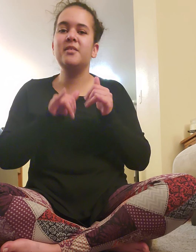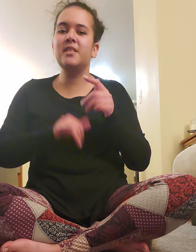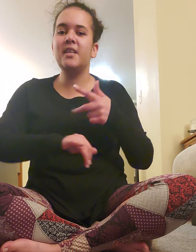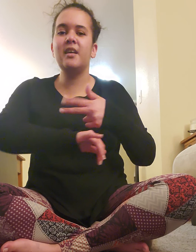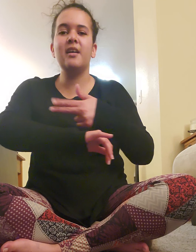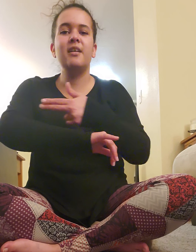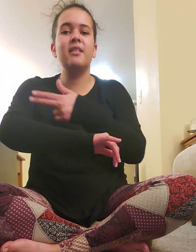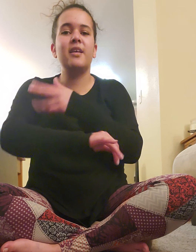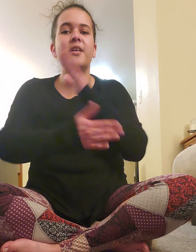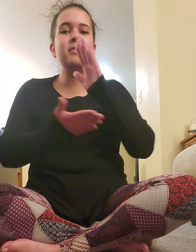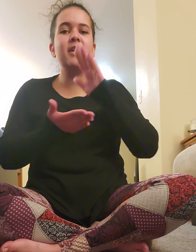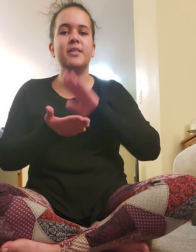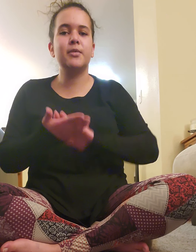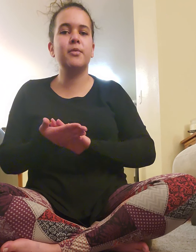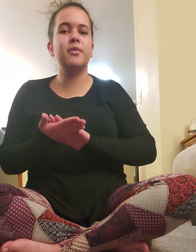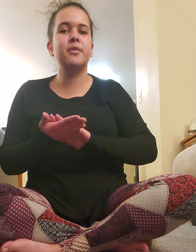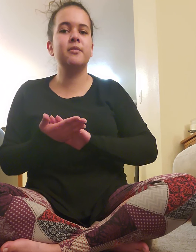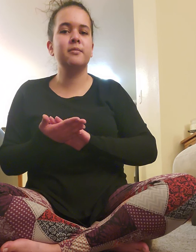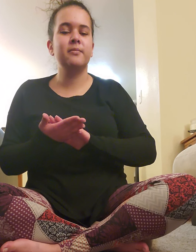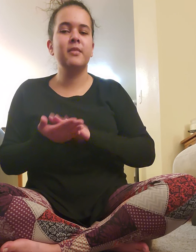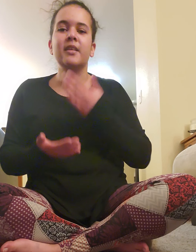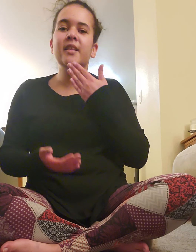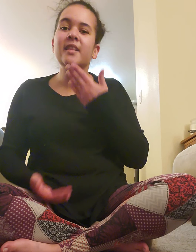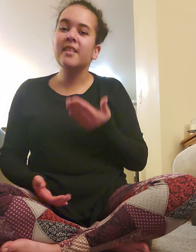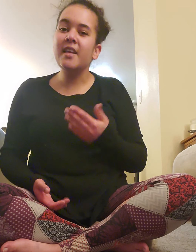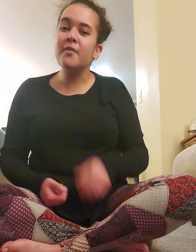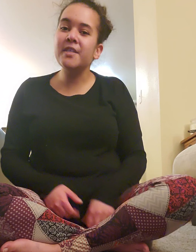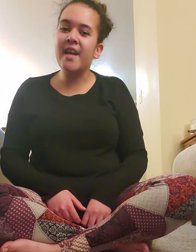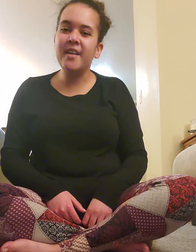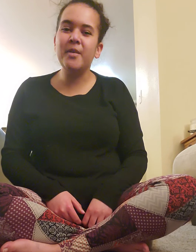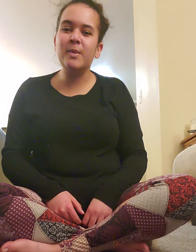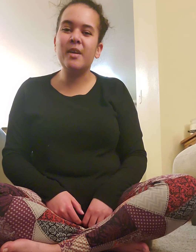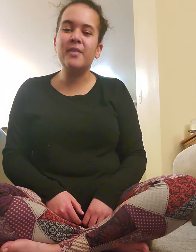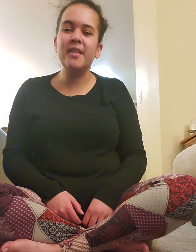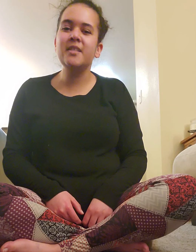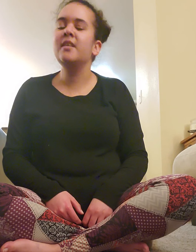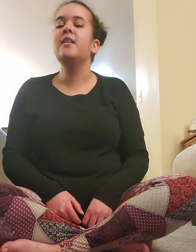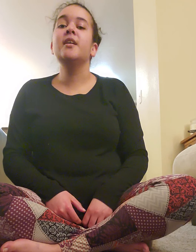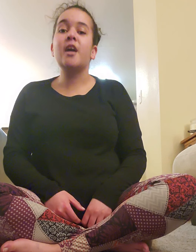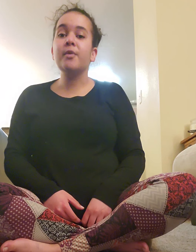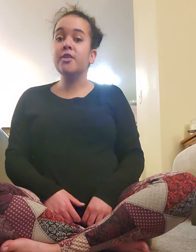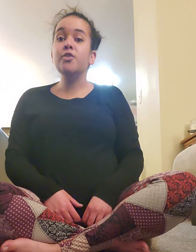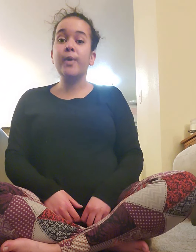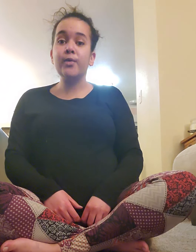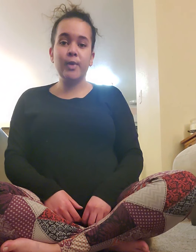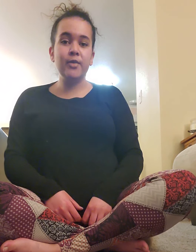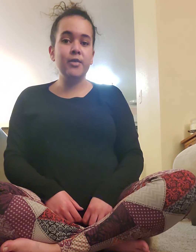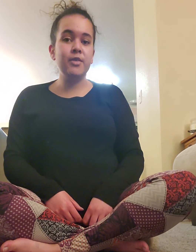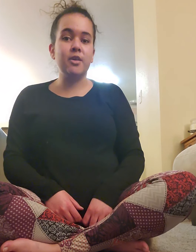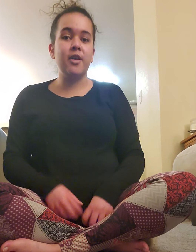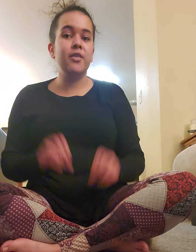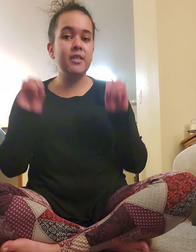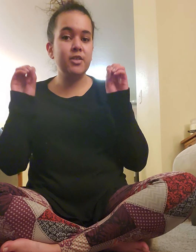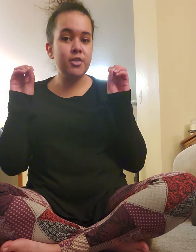see a lamb at school. Thank you for signing with me, my friends. Now we're gonna do Twinkle Twinkle Little Star. Can you guys get your stars